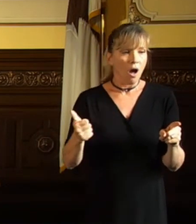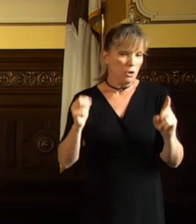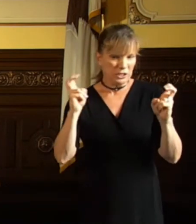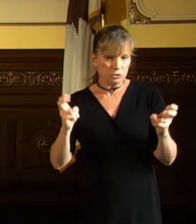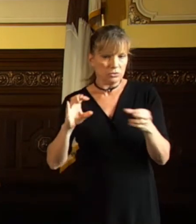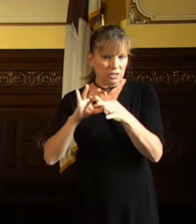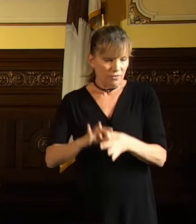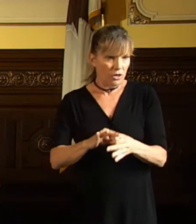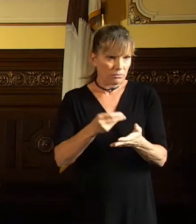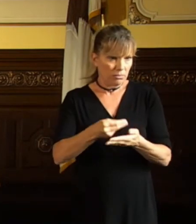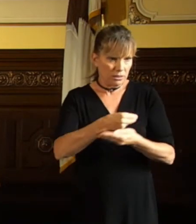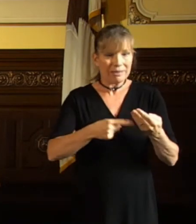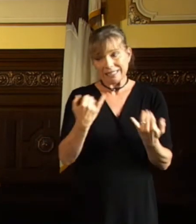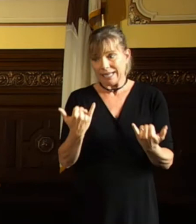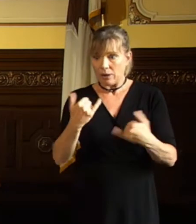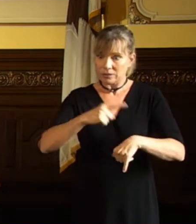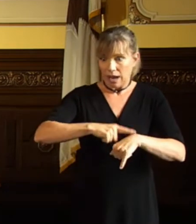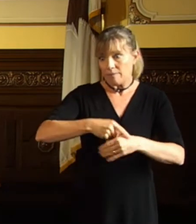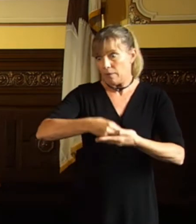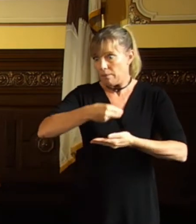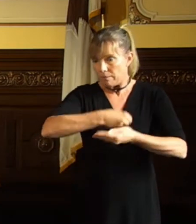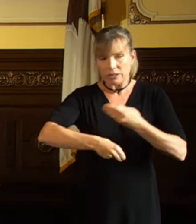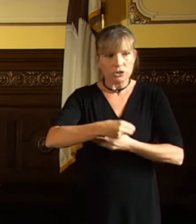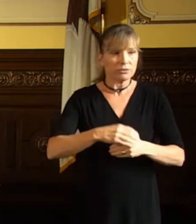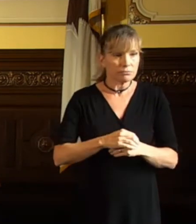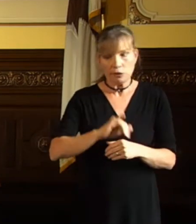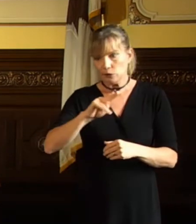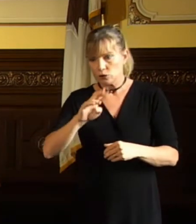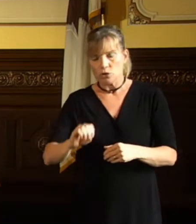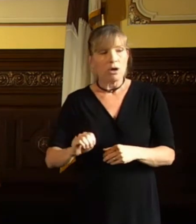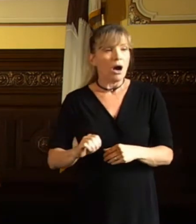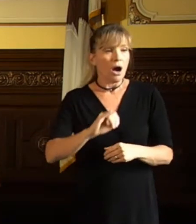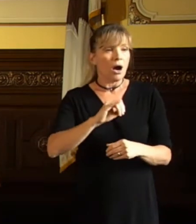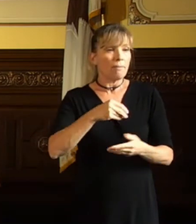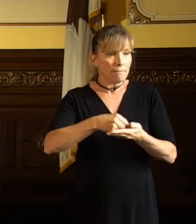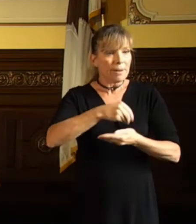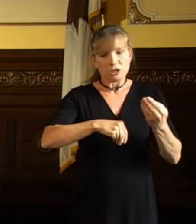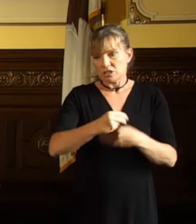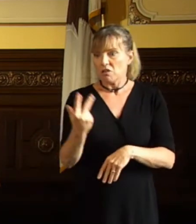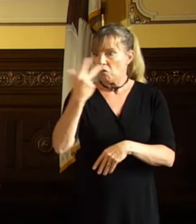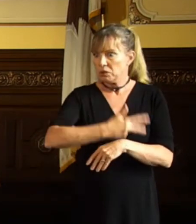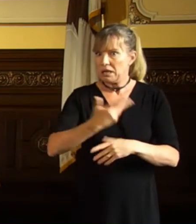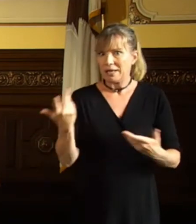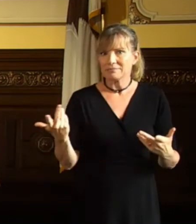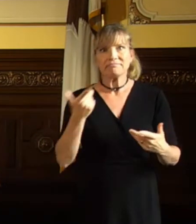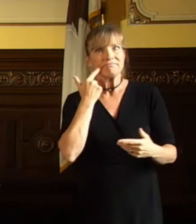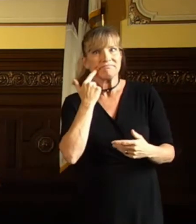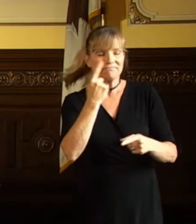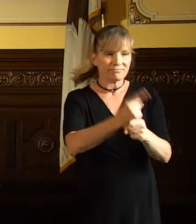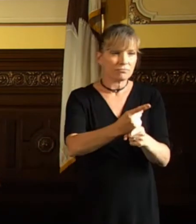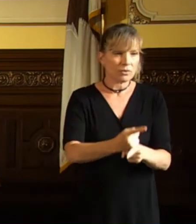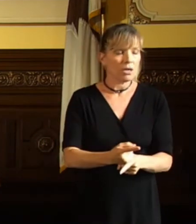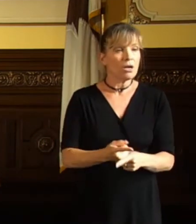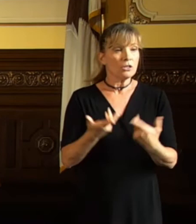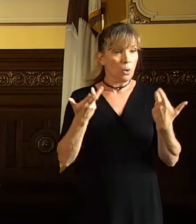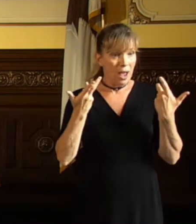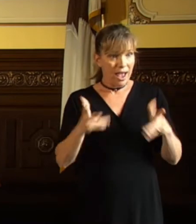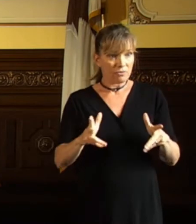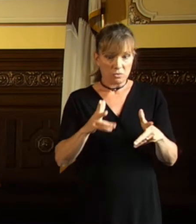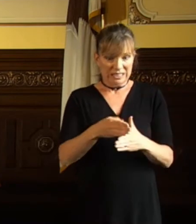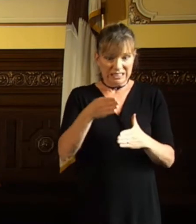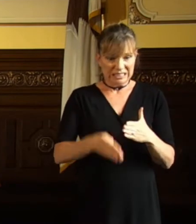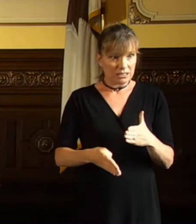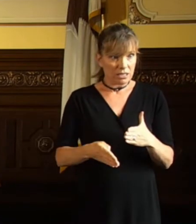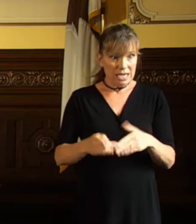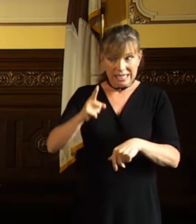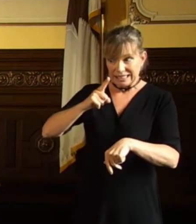follow up on the budget, since it is budget season, we've got June 1st. But budget July season, 1st. all 3 days of it? Right, exactly. After this is done,